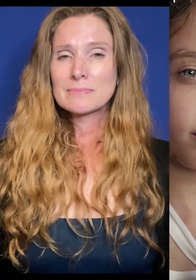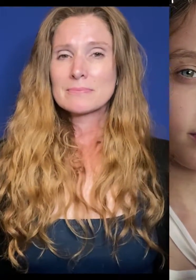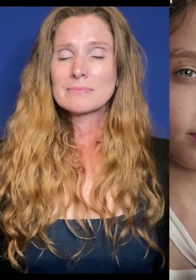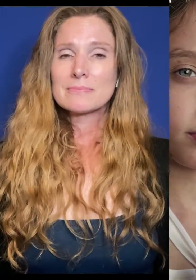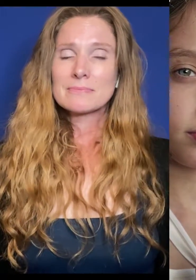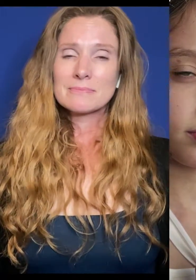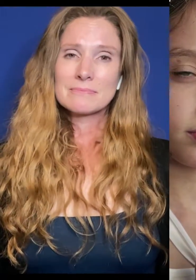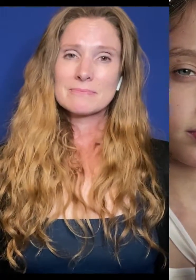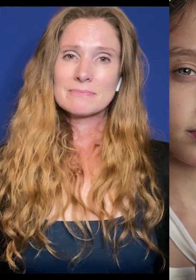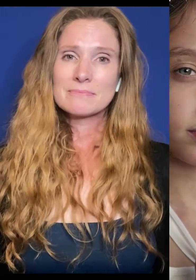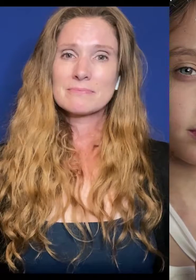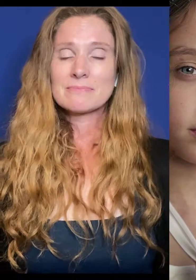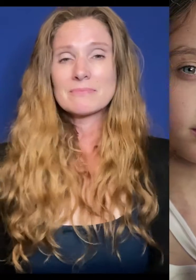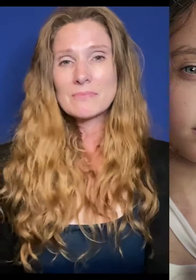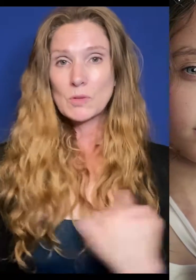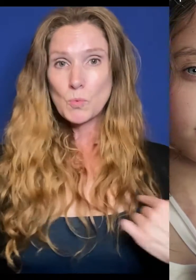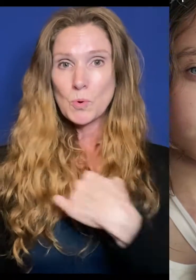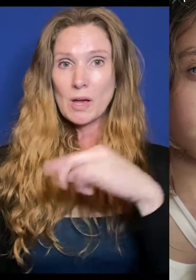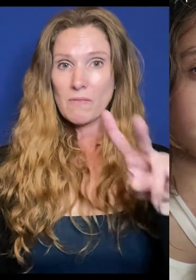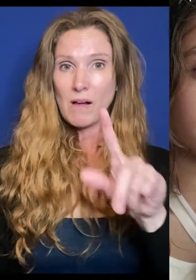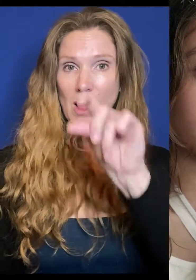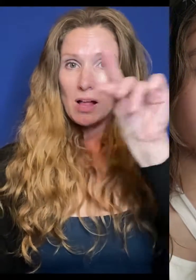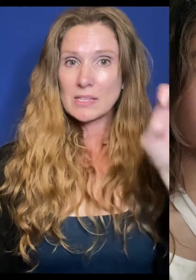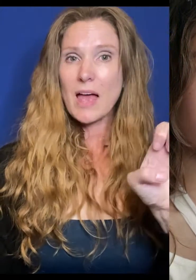This is your vault